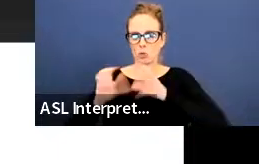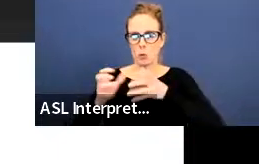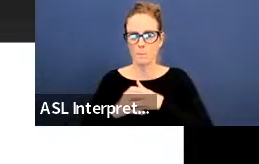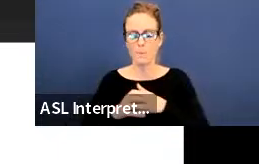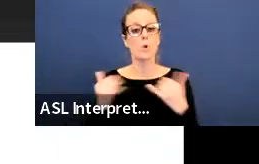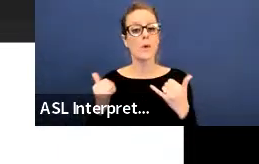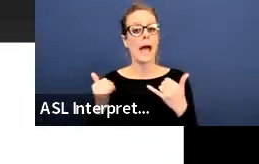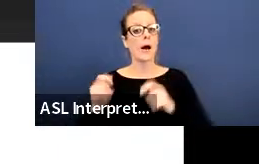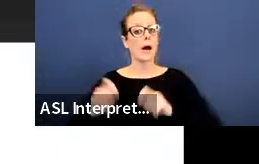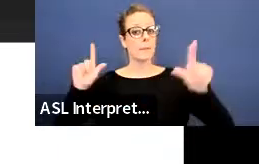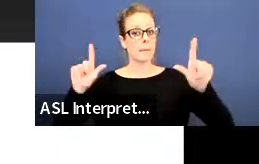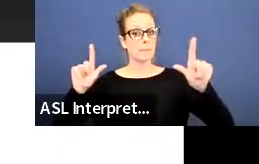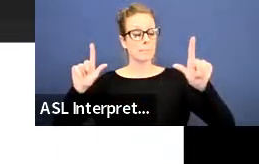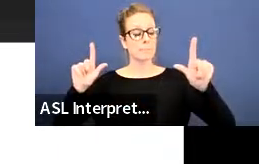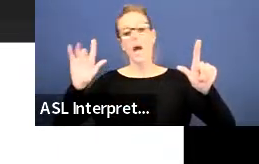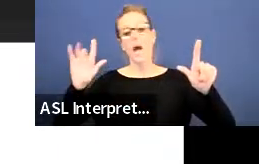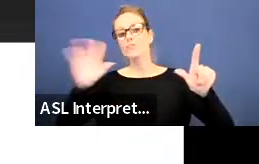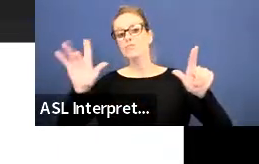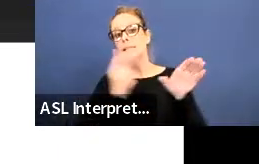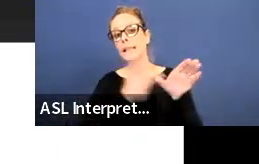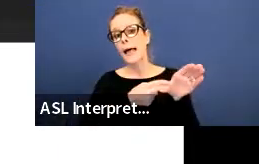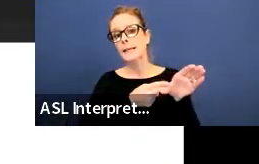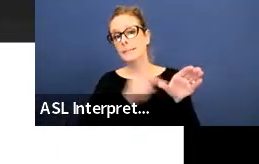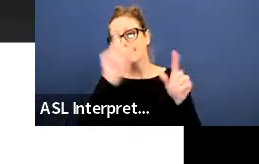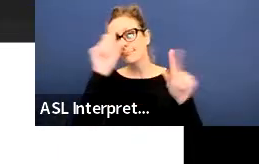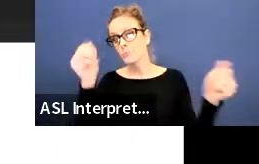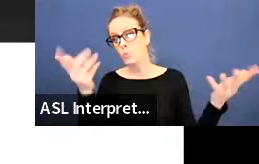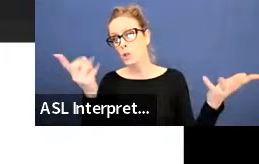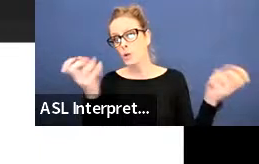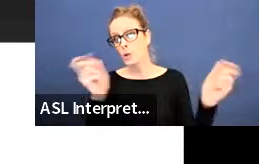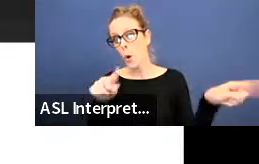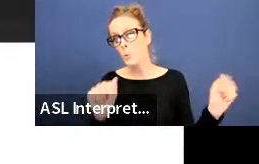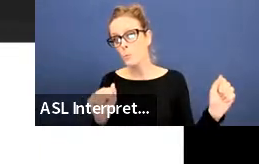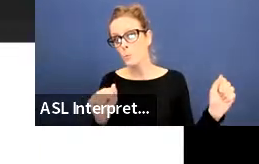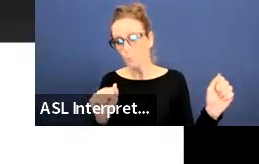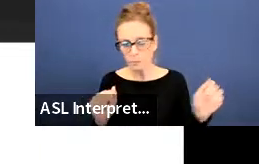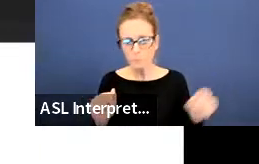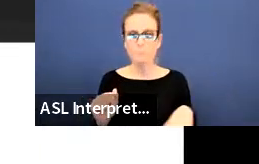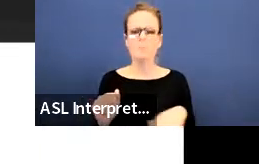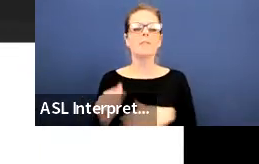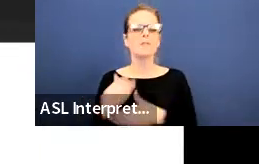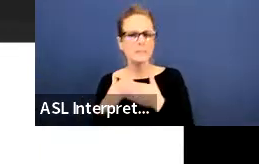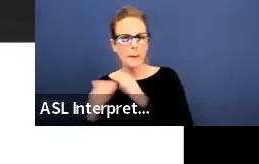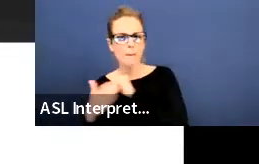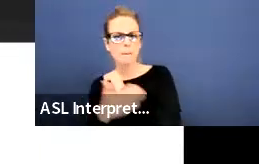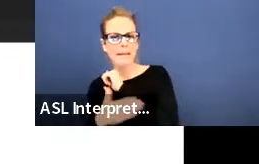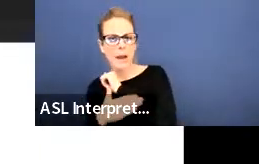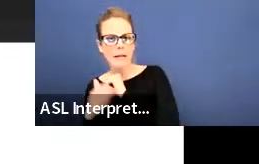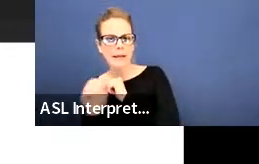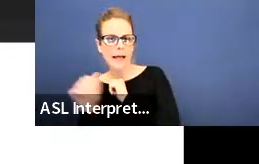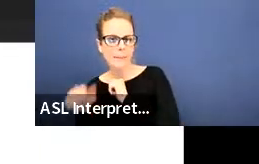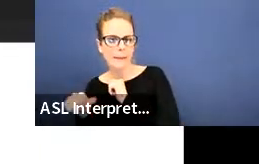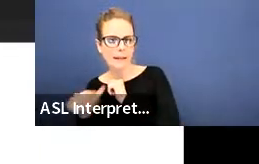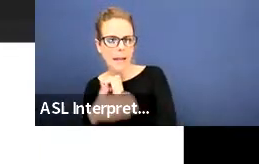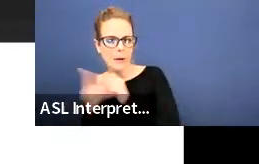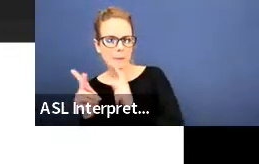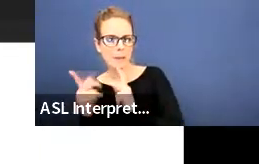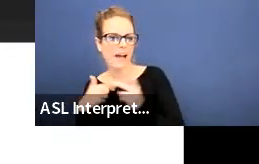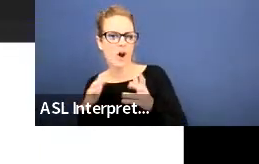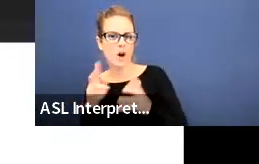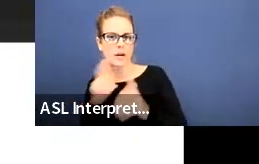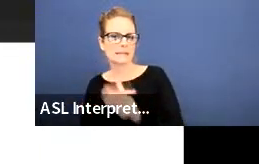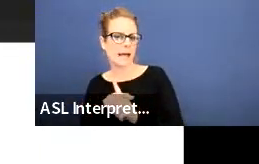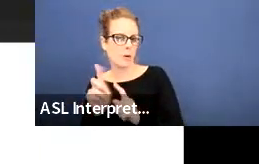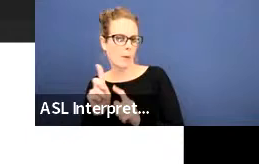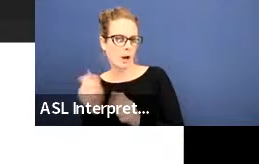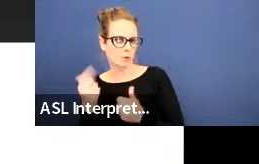breakout groups, and then please just select wherever you'd like to go. For some county people, I've already pre-assigned you. All right, I will